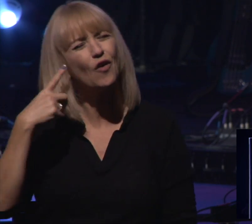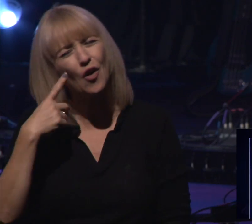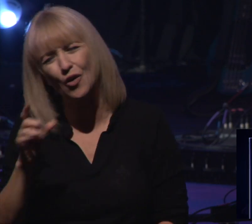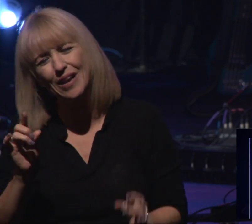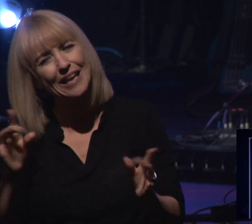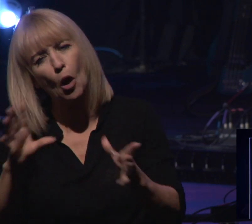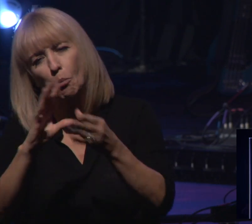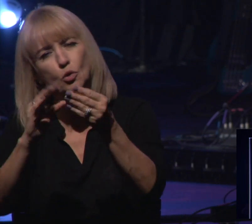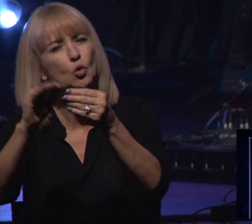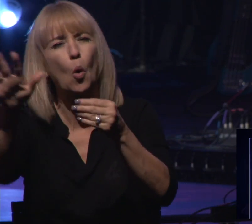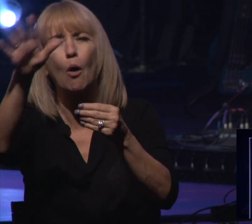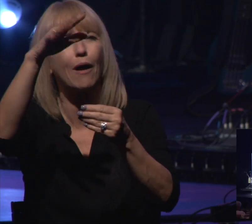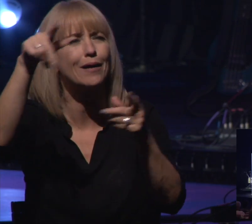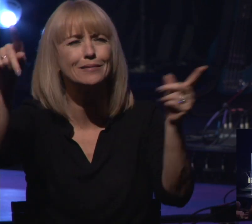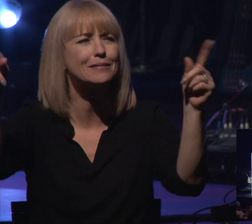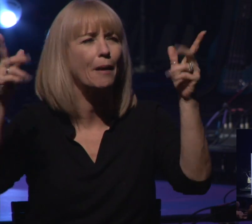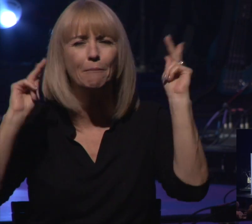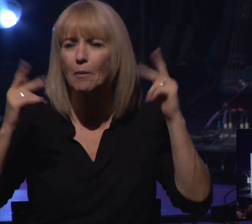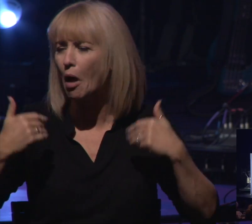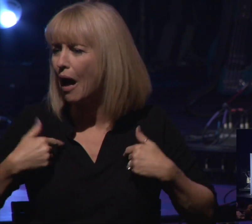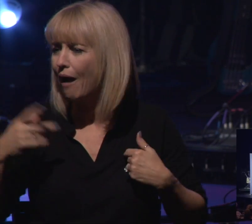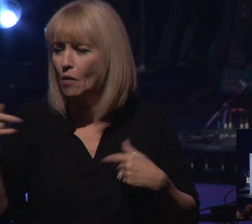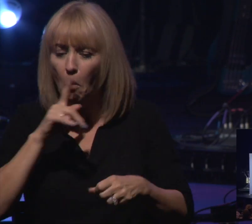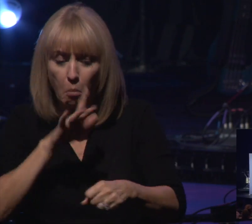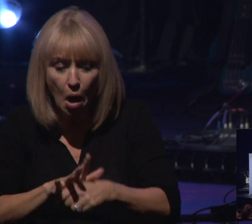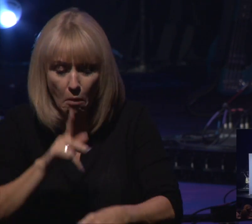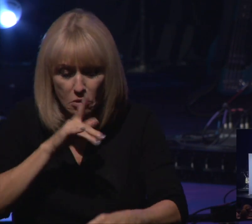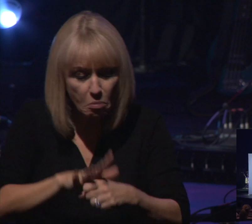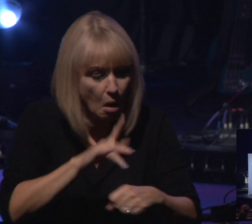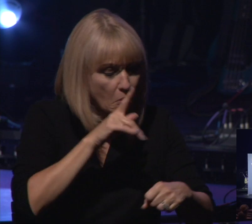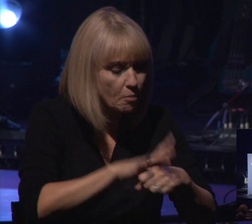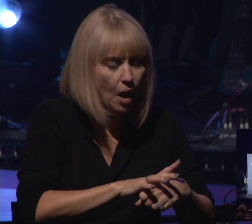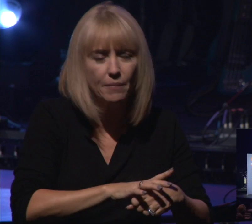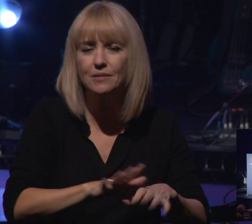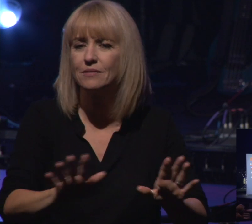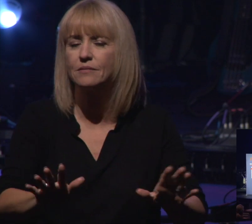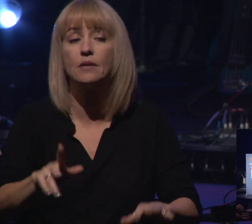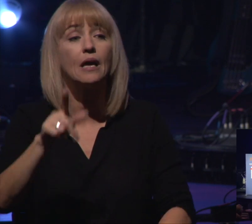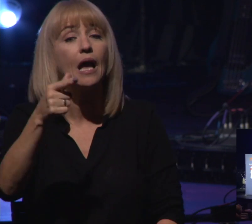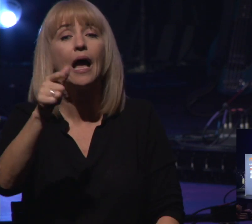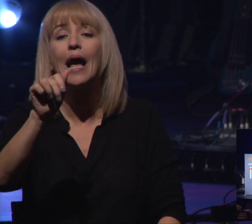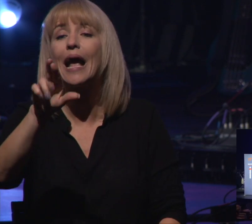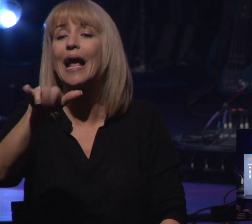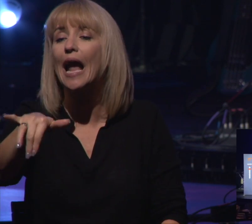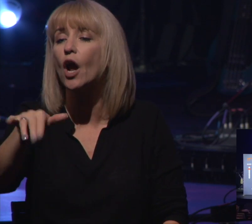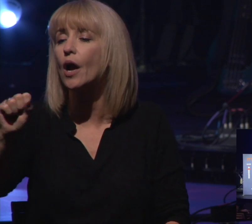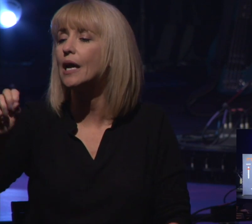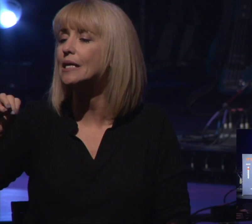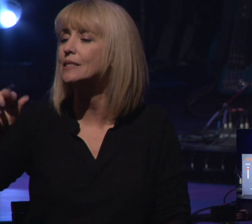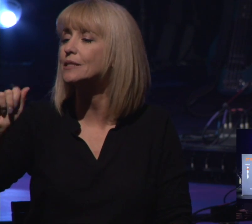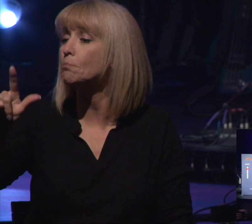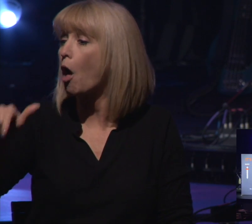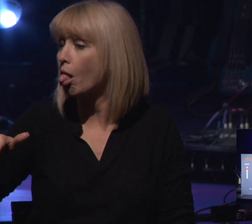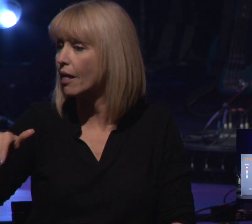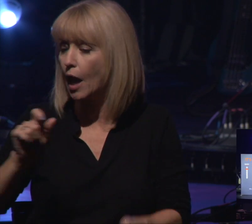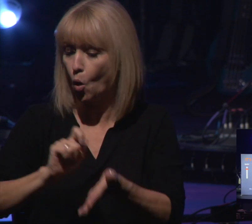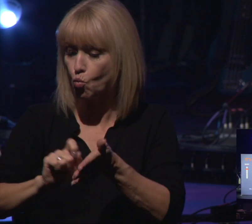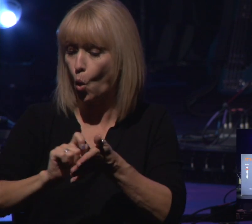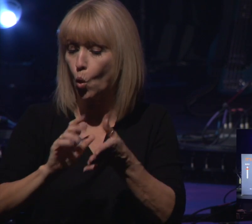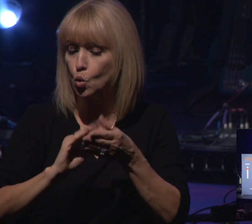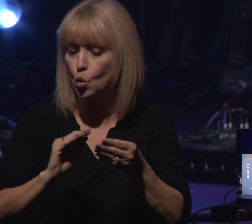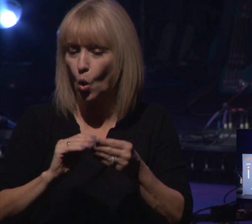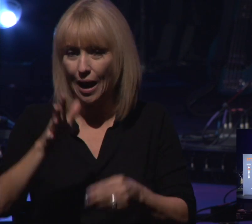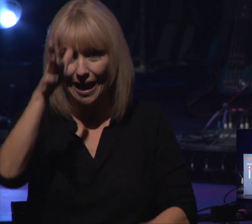stories over and over of the incredible heartache that's promised to a child. Gary Smalley wrote this story, a true story, and I read it this week. It